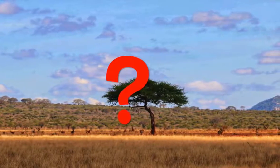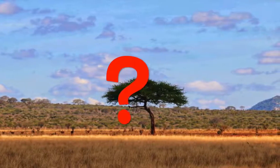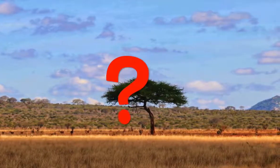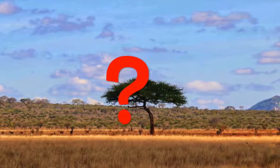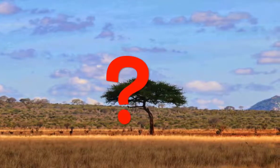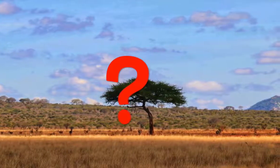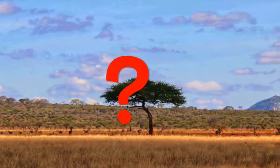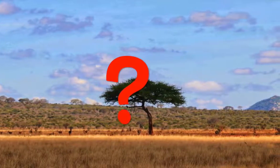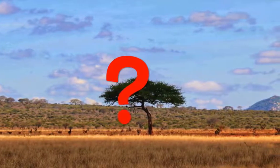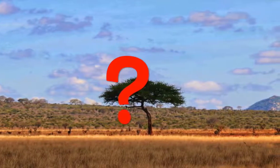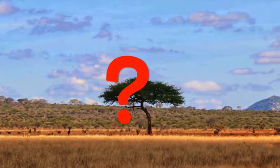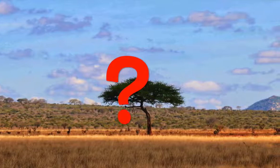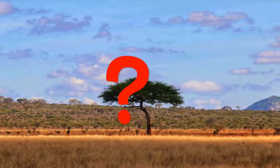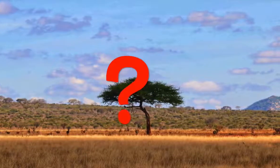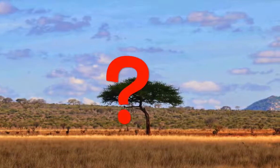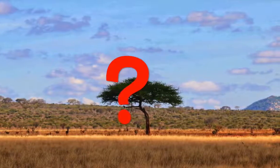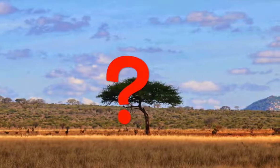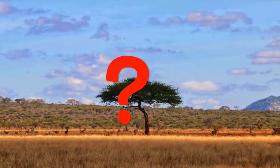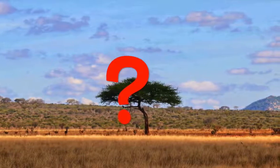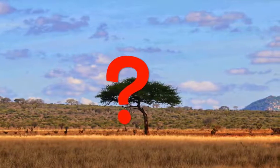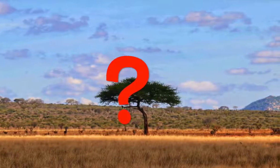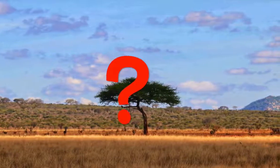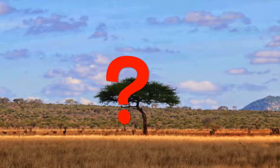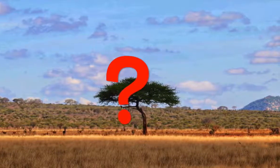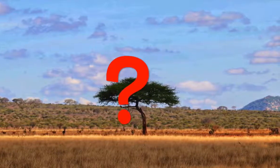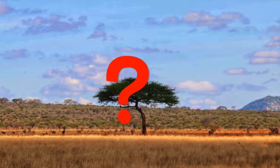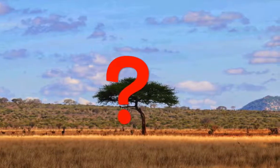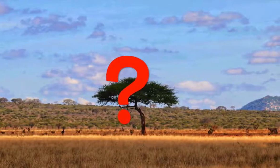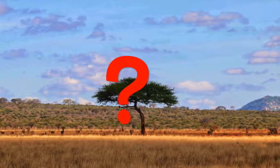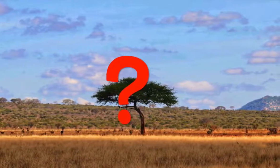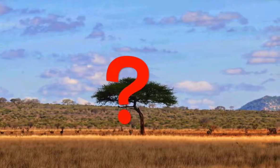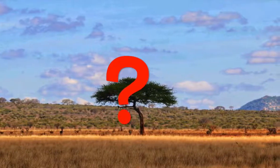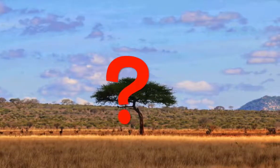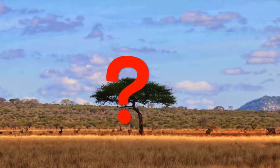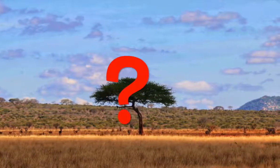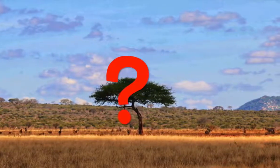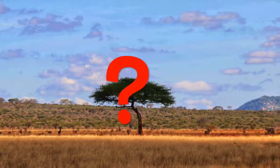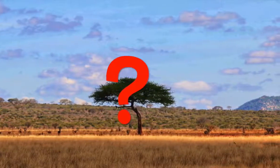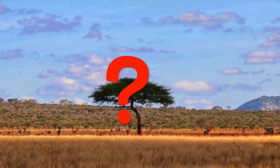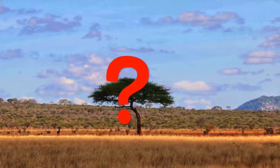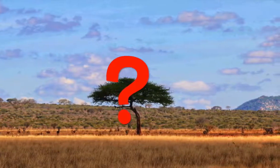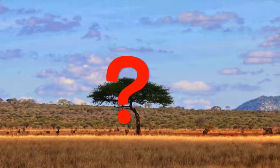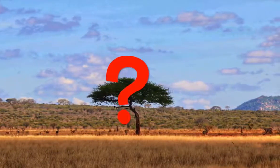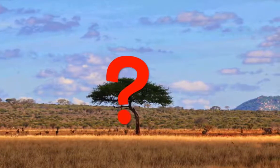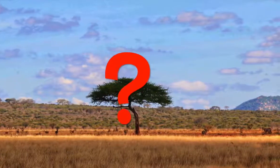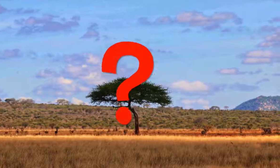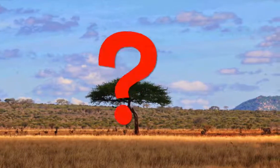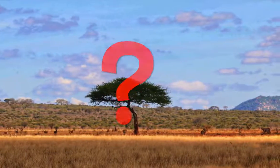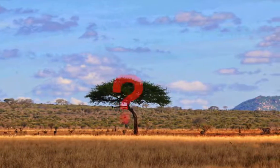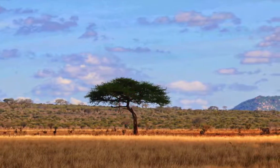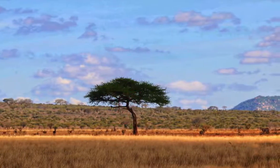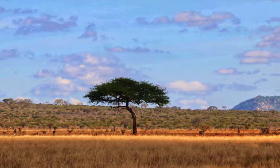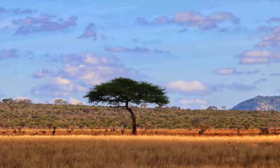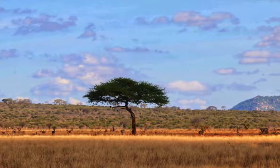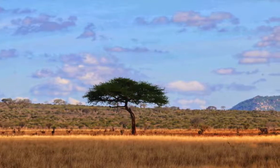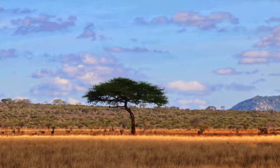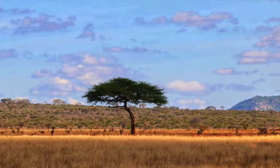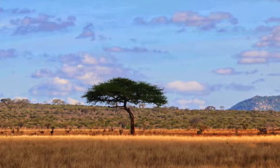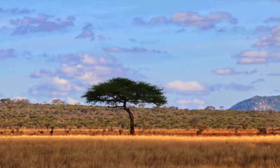He has a long mane, sharp teeth, and dangerous claws. Do you know what animal that is?